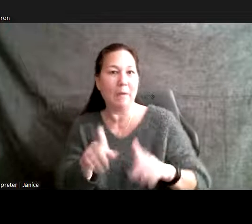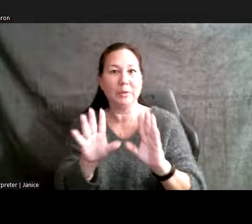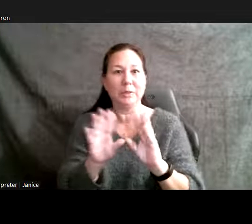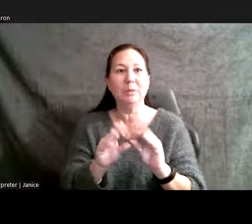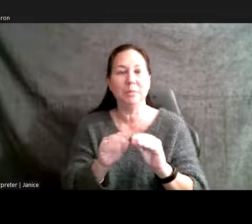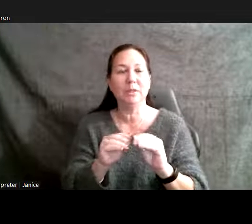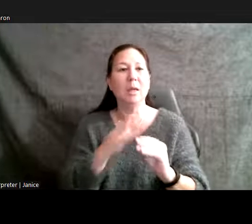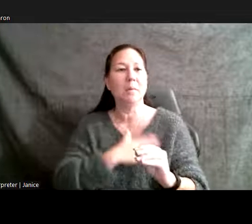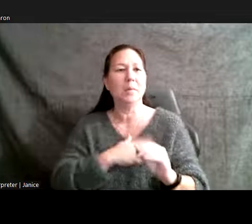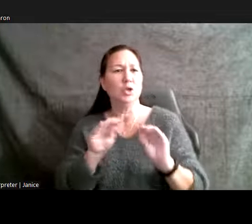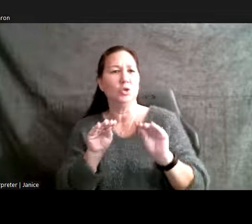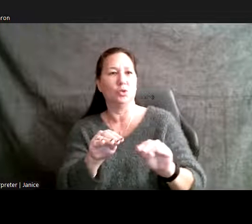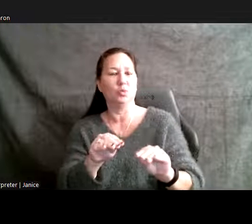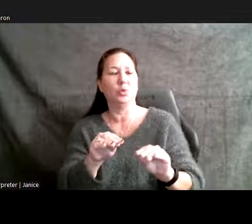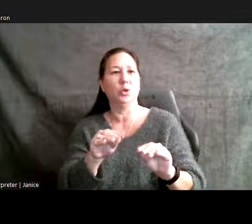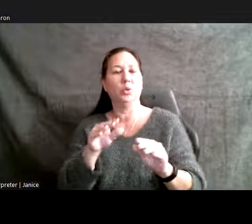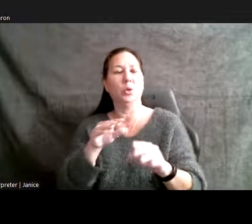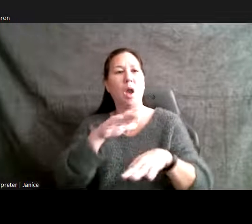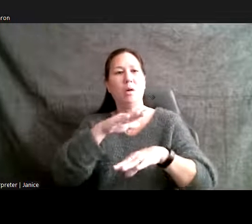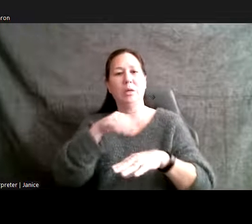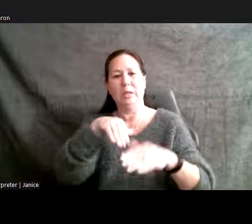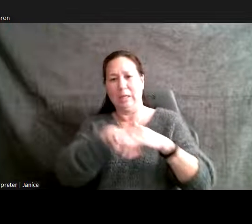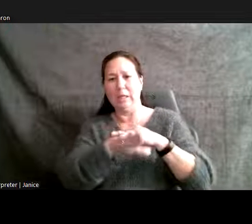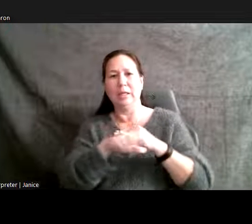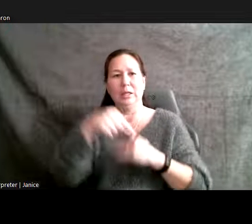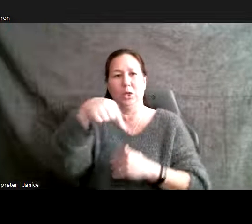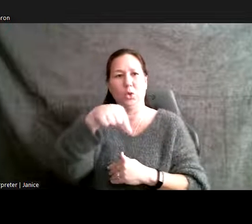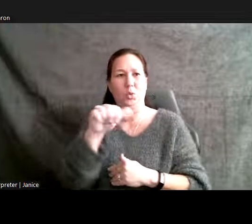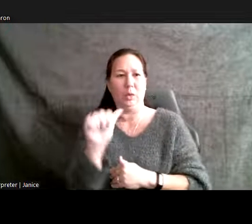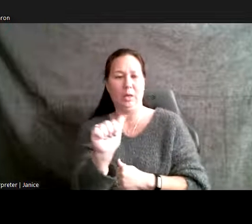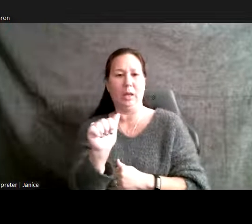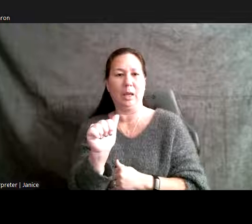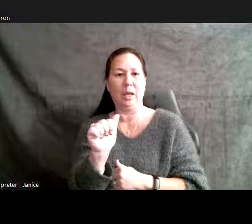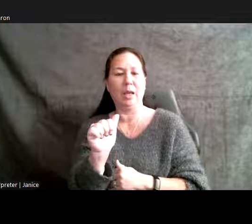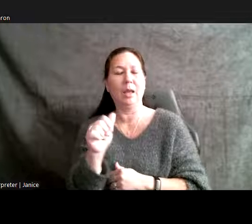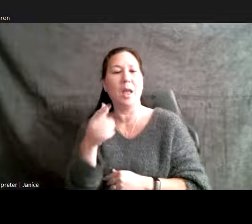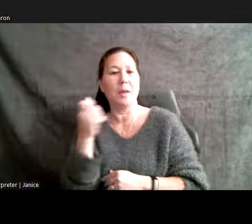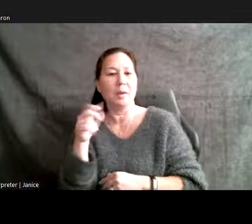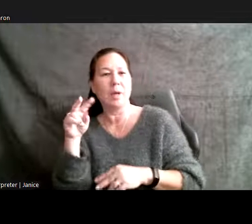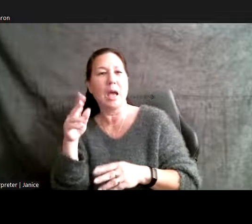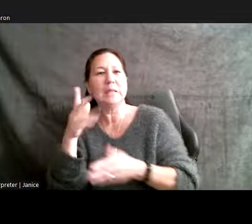answered by Deputy Director Cardoso immediately.